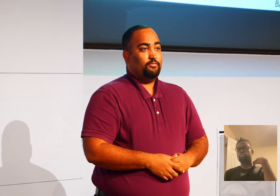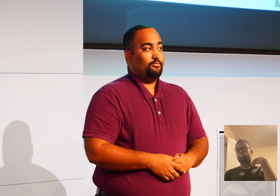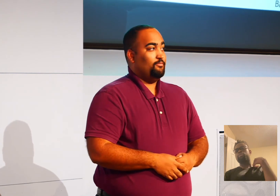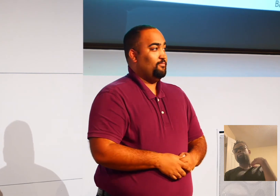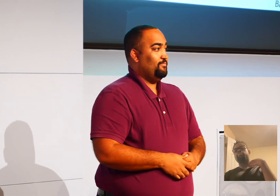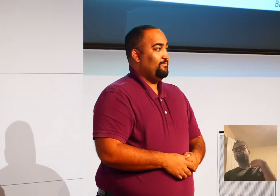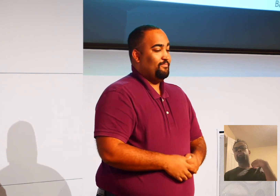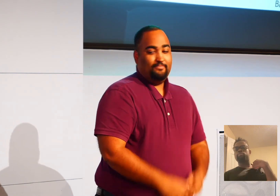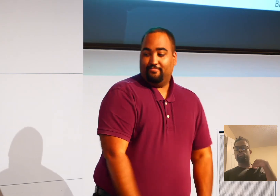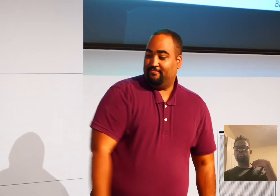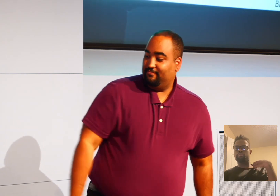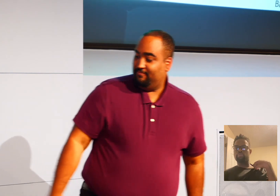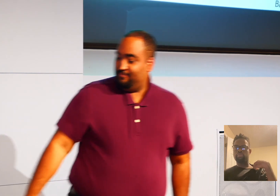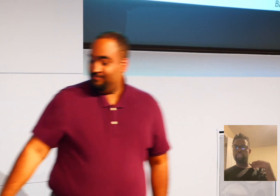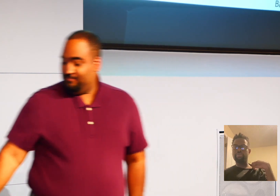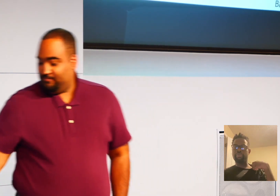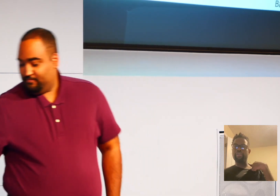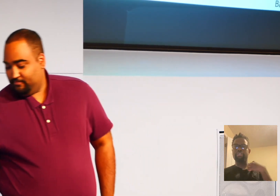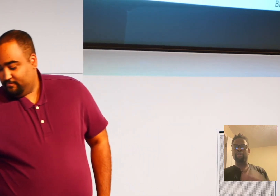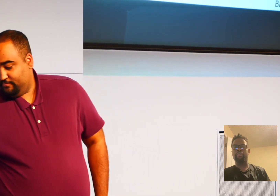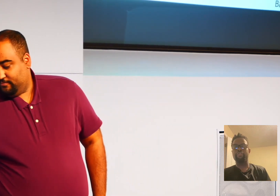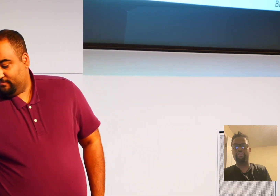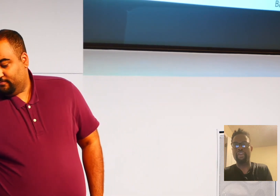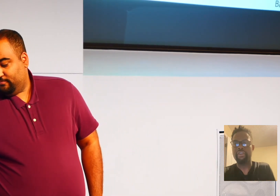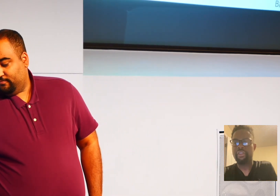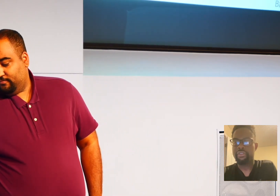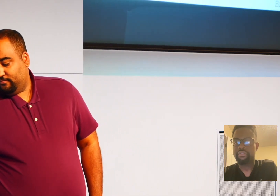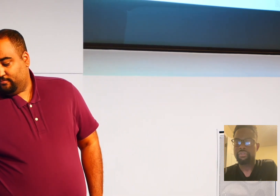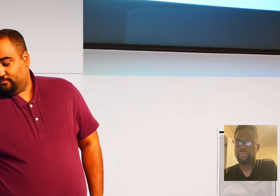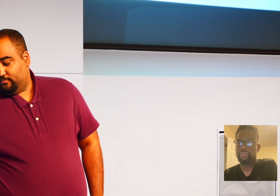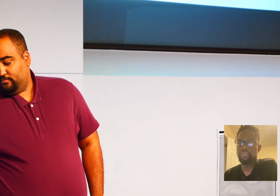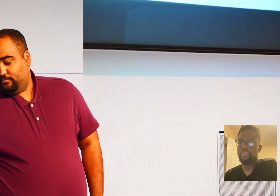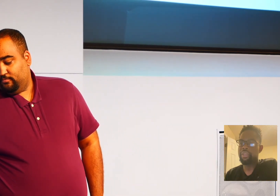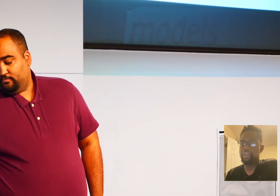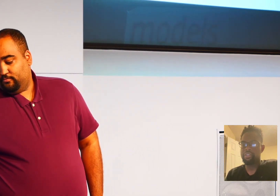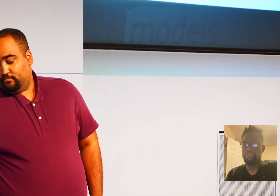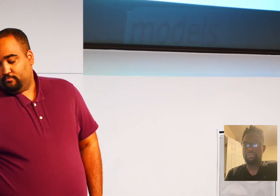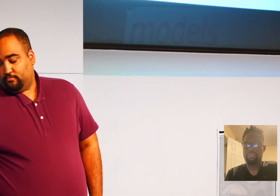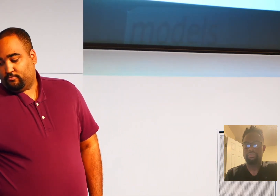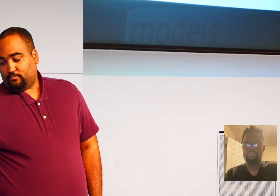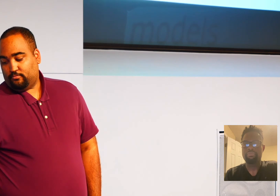cultural inspiration can really vary depending on the student.